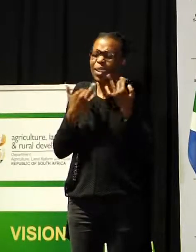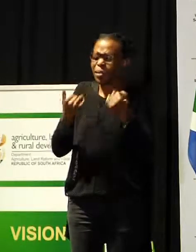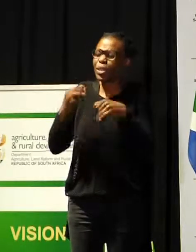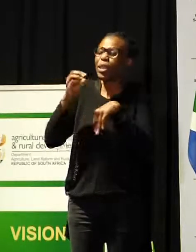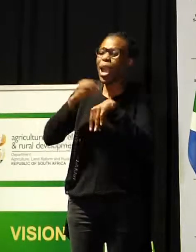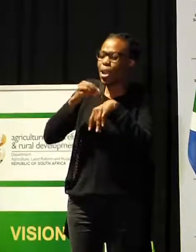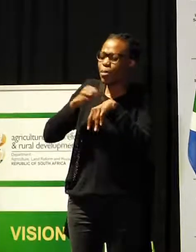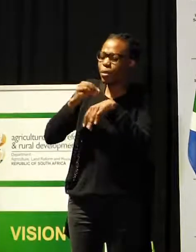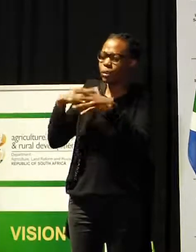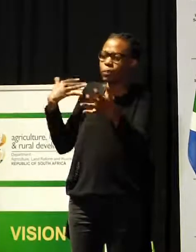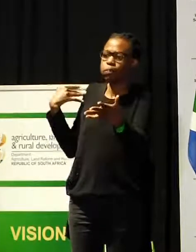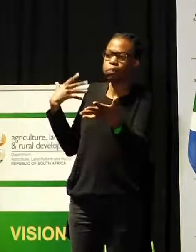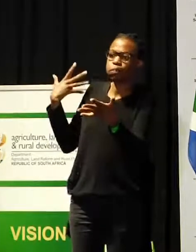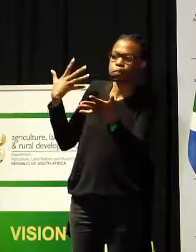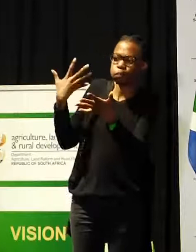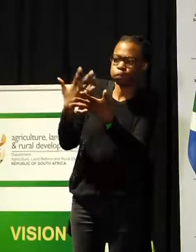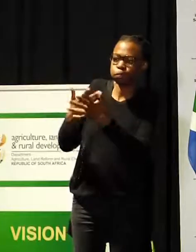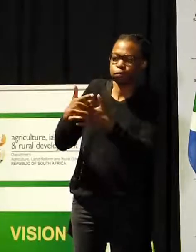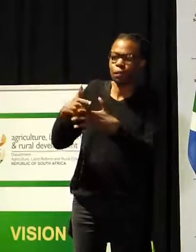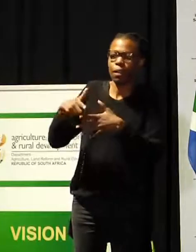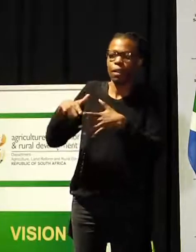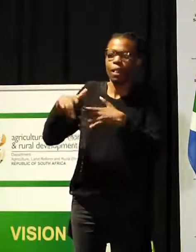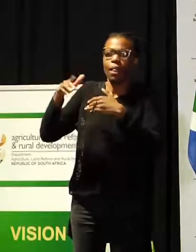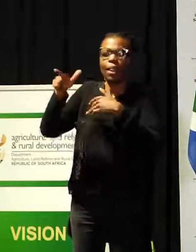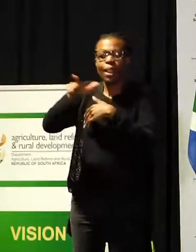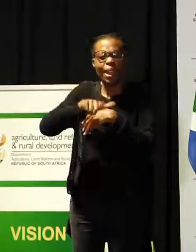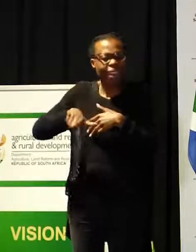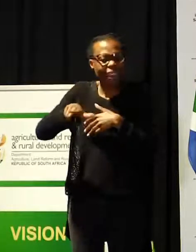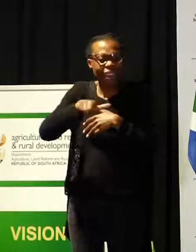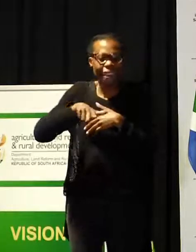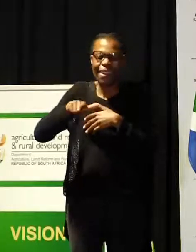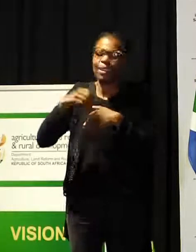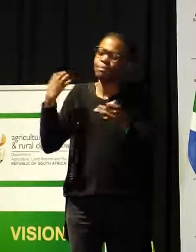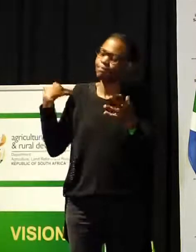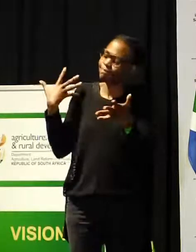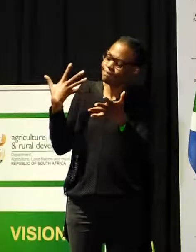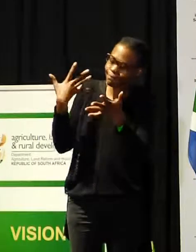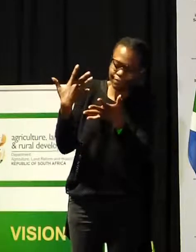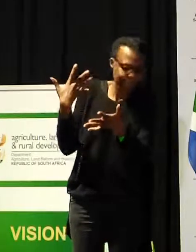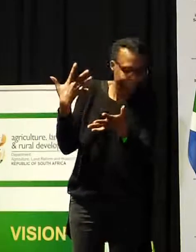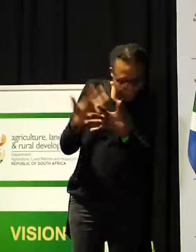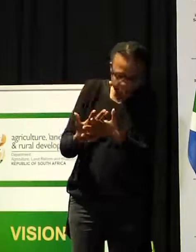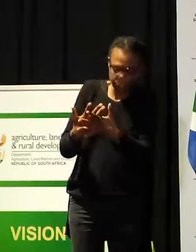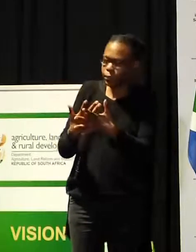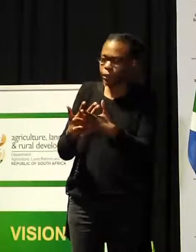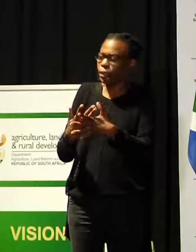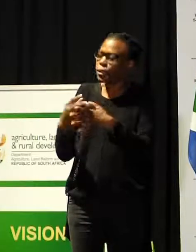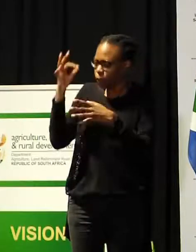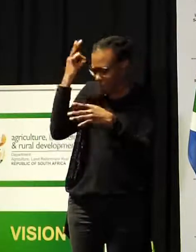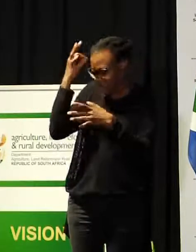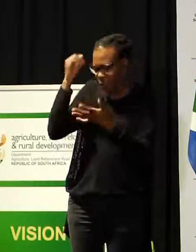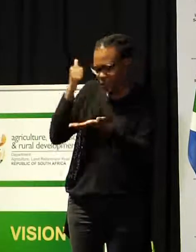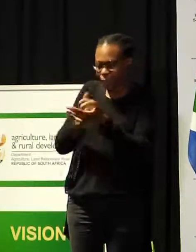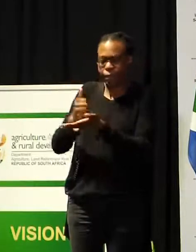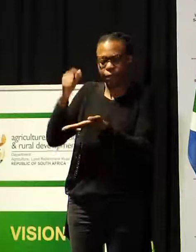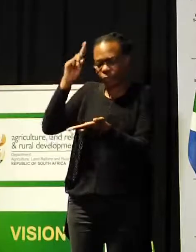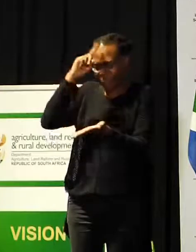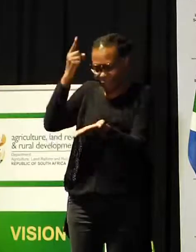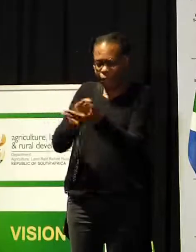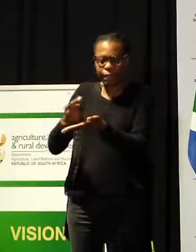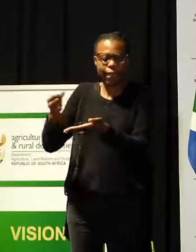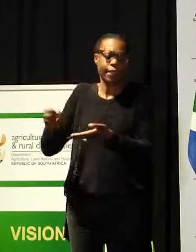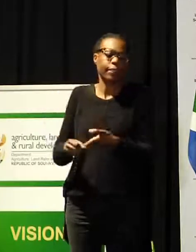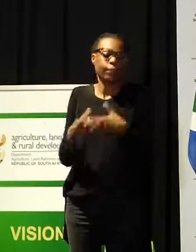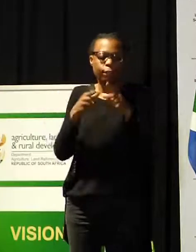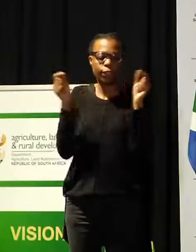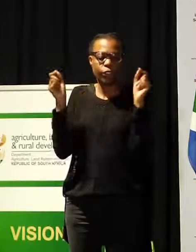long, has been pending for far too long, and government must make sure that that bill is finalized.